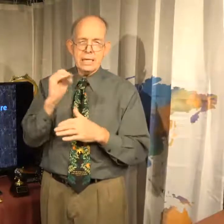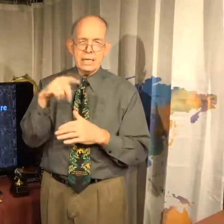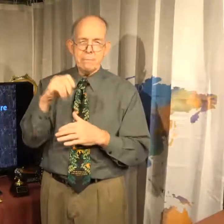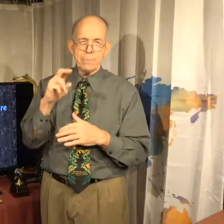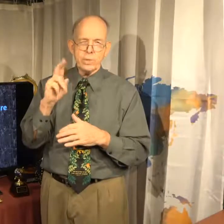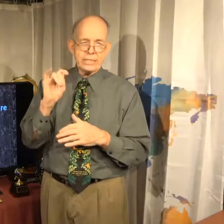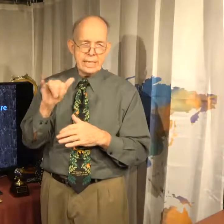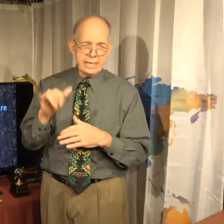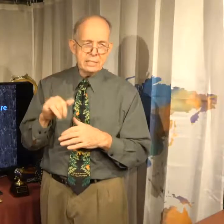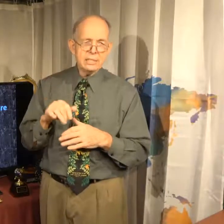infirmity,